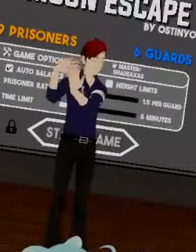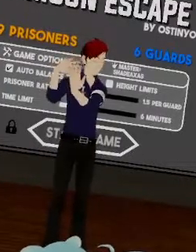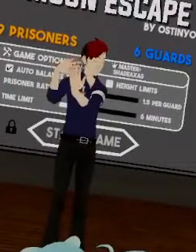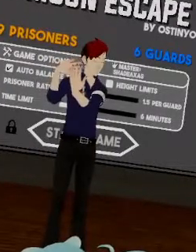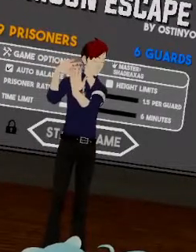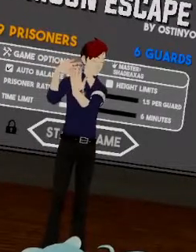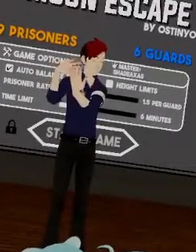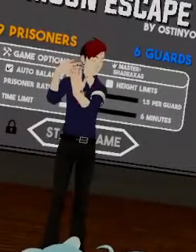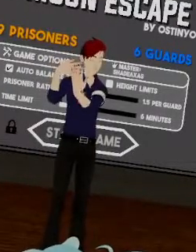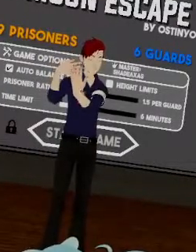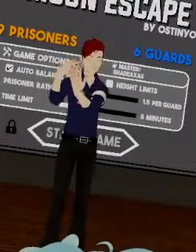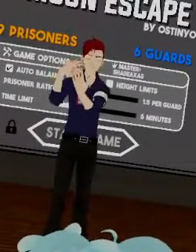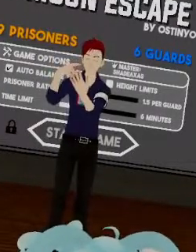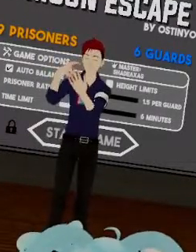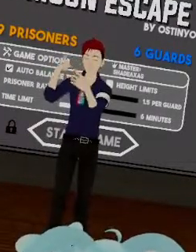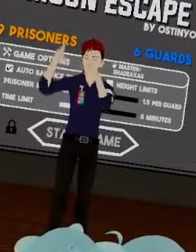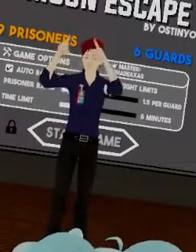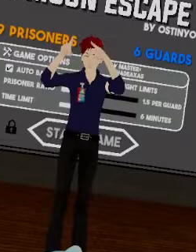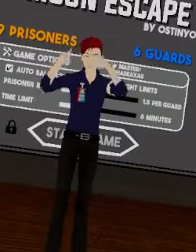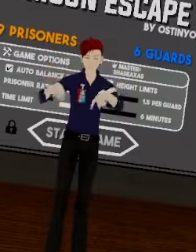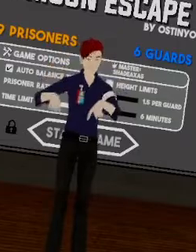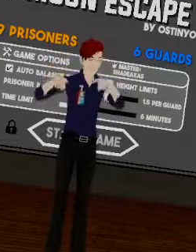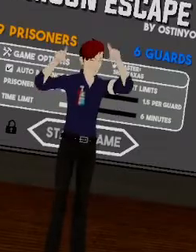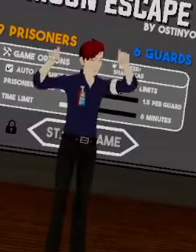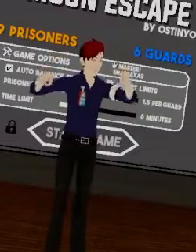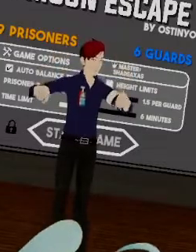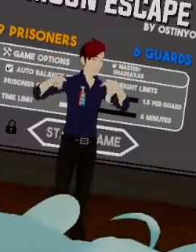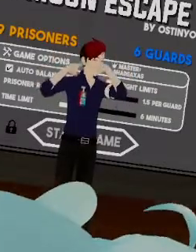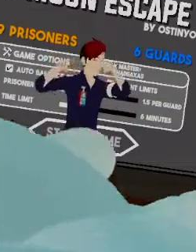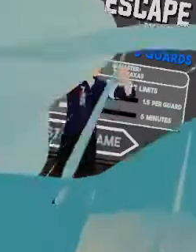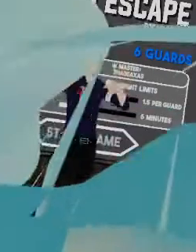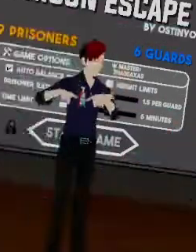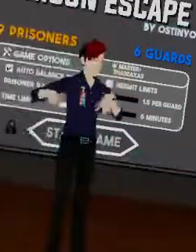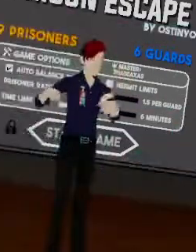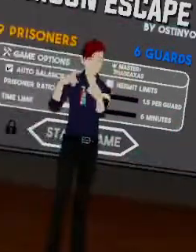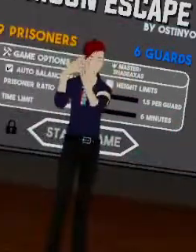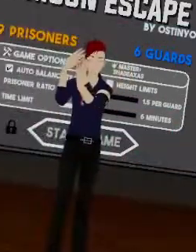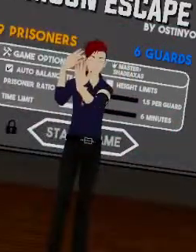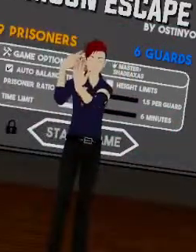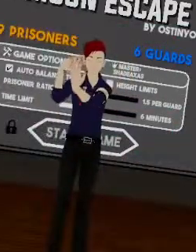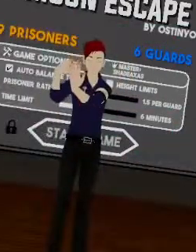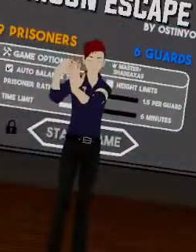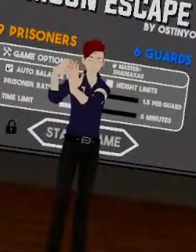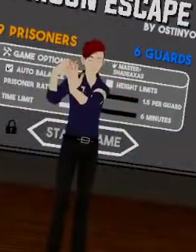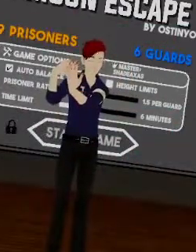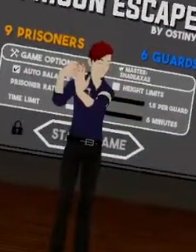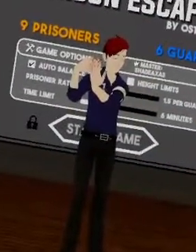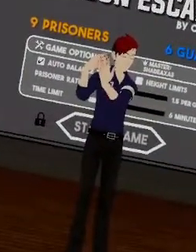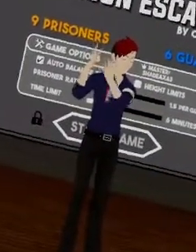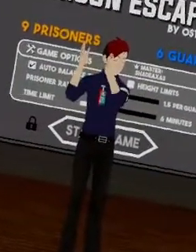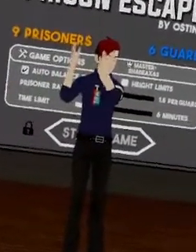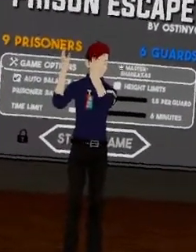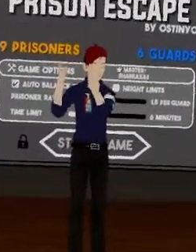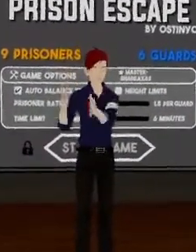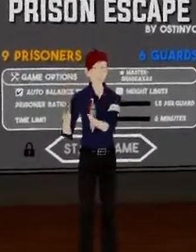and put them together. You're making the like cell bars. So prison. So something like